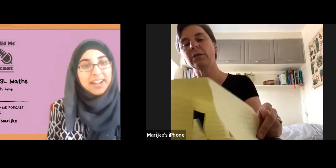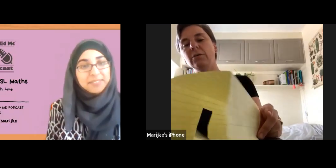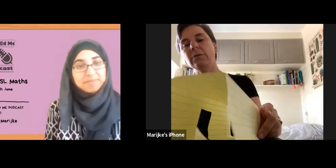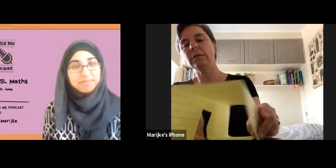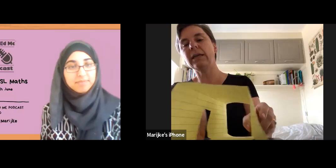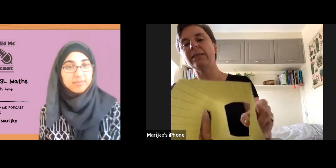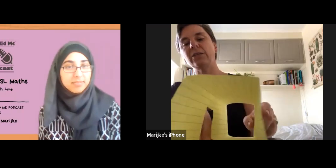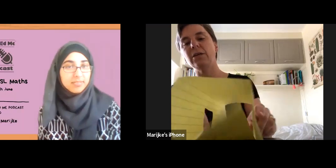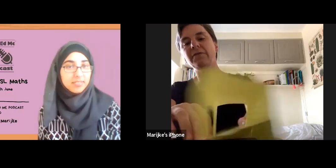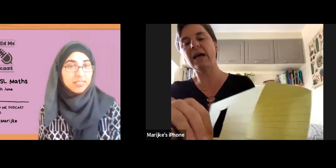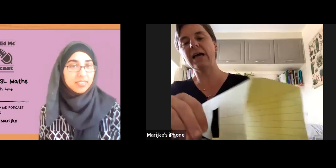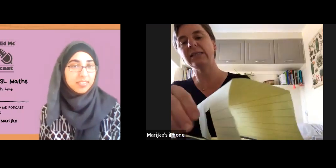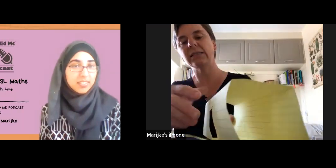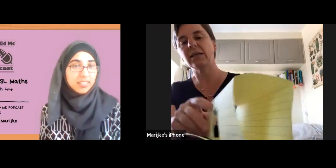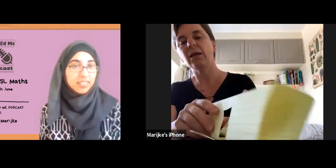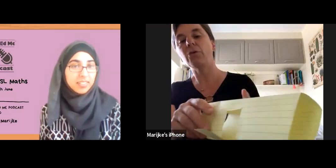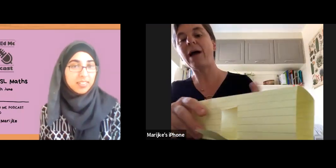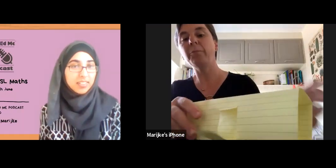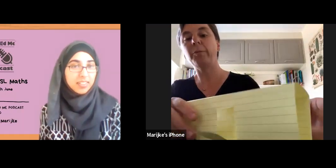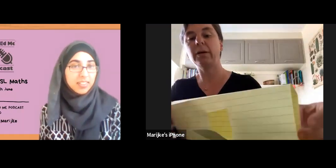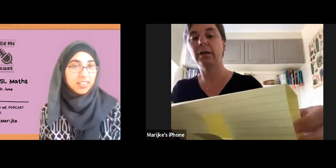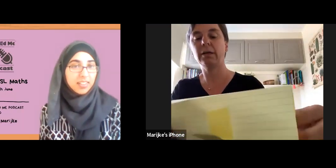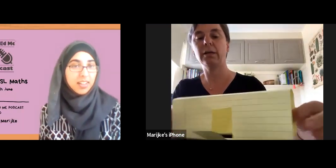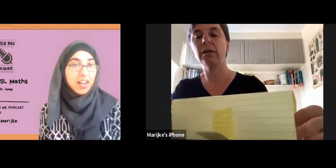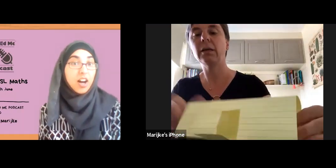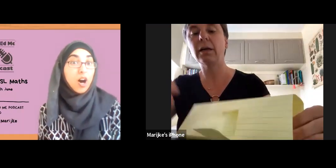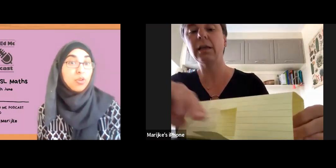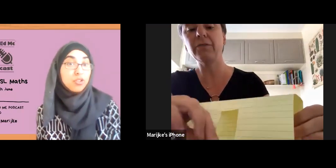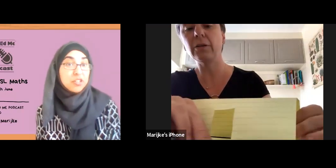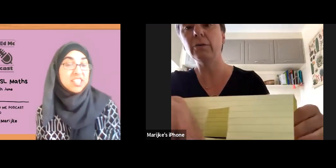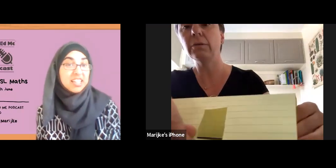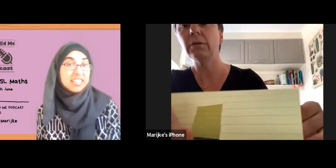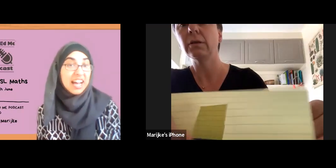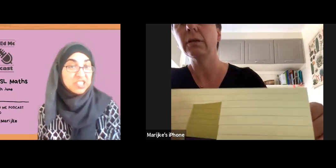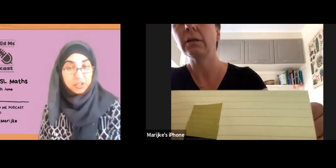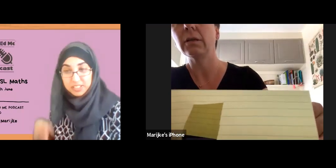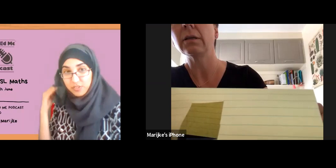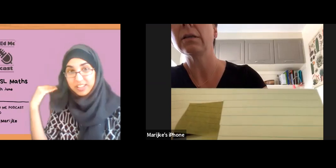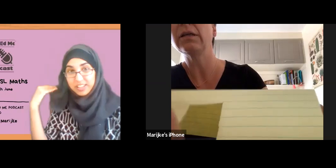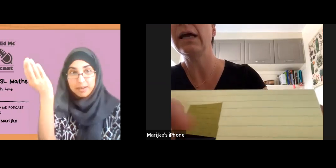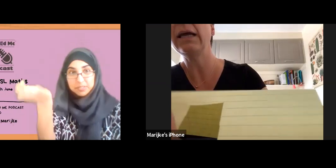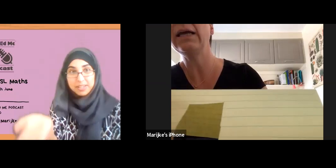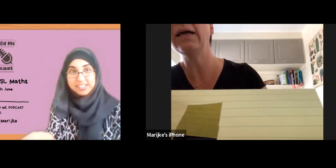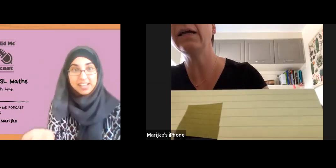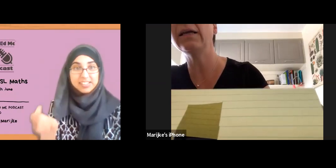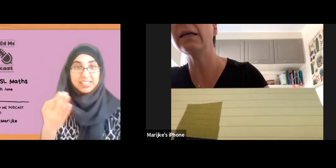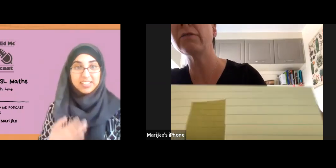also can serve as a ramp. Oh, cool. So it's like a castle where you've got like a ramp coming down. Yes, I've got a